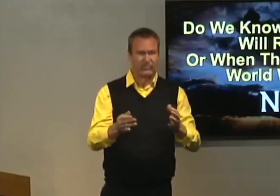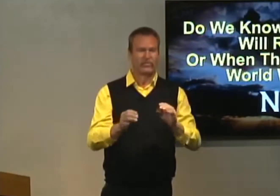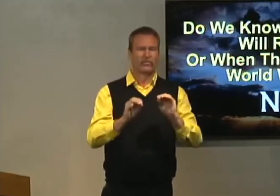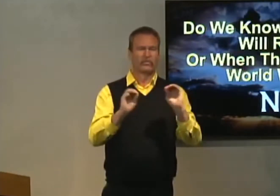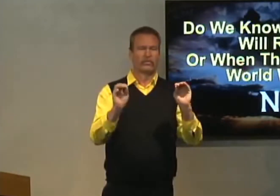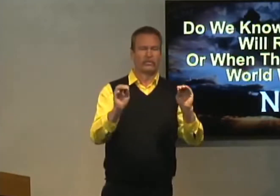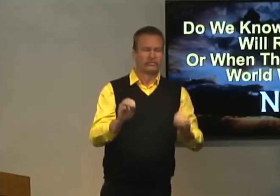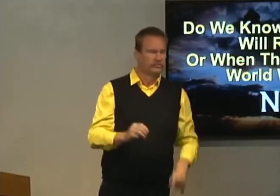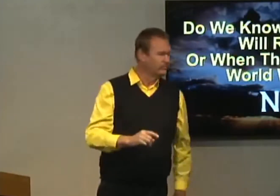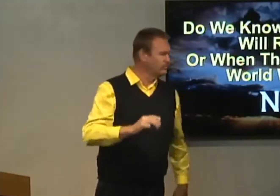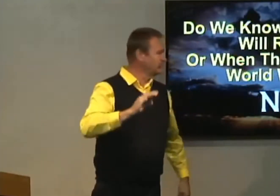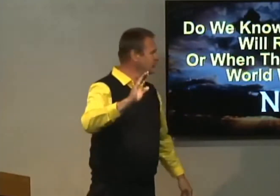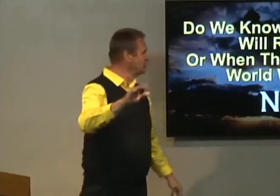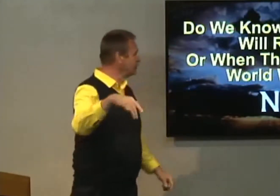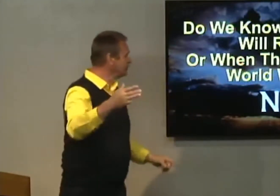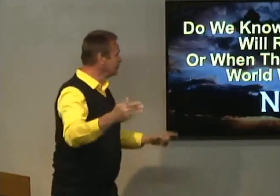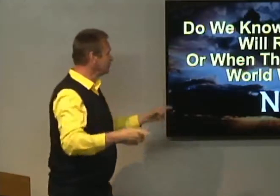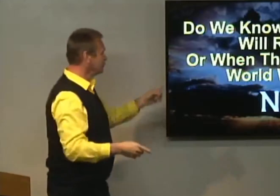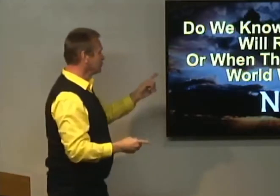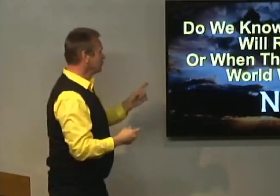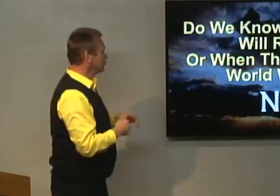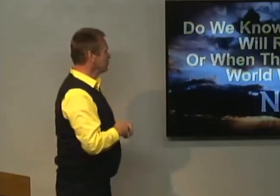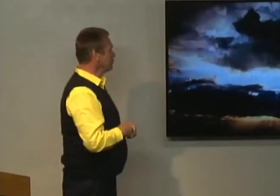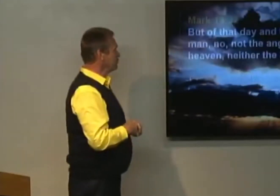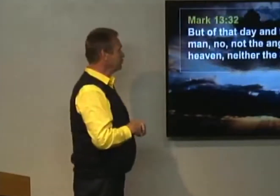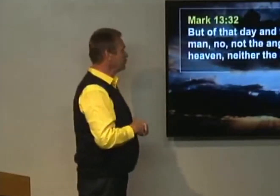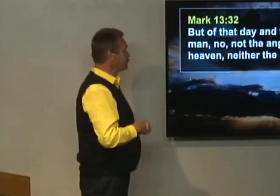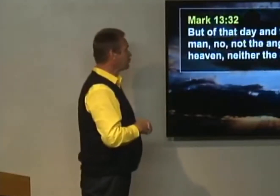exact date, no one can know and no one can predict that.